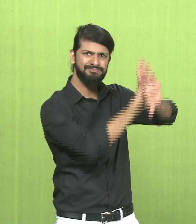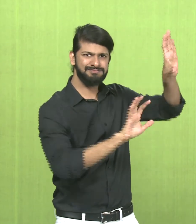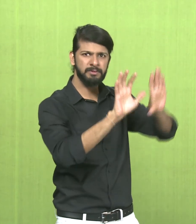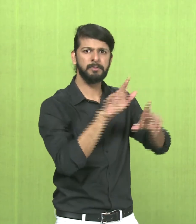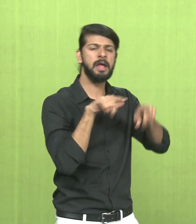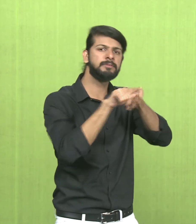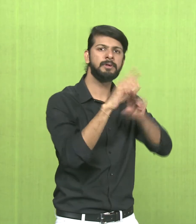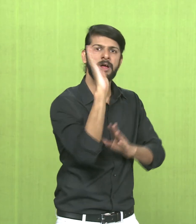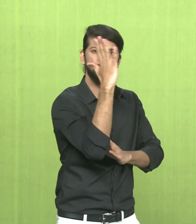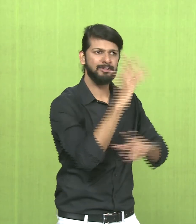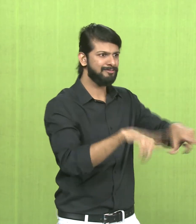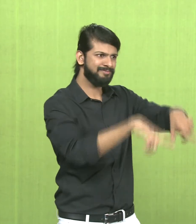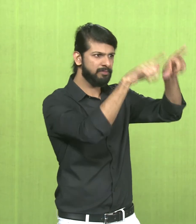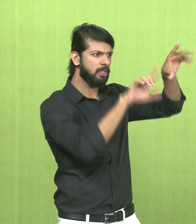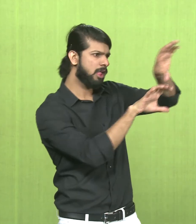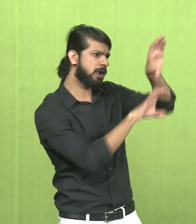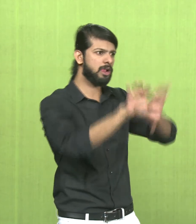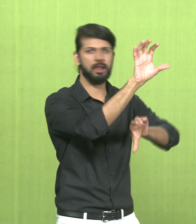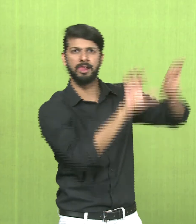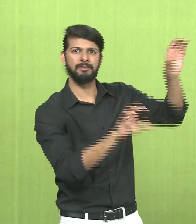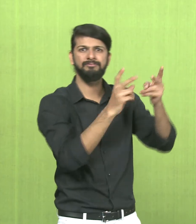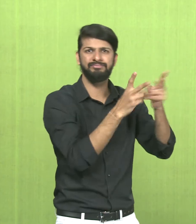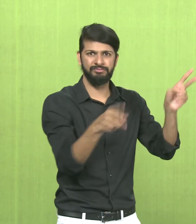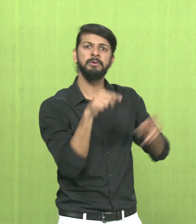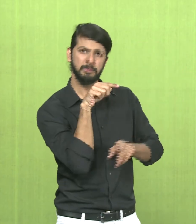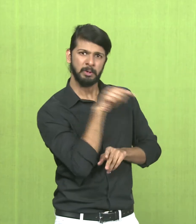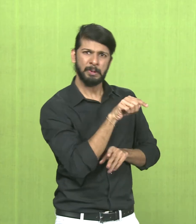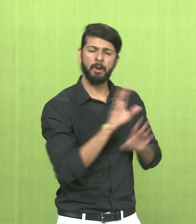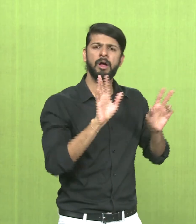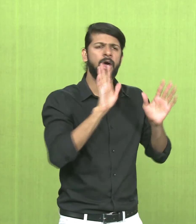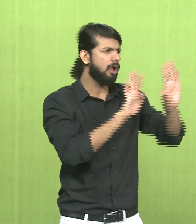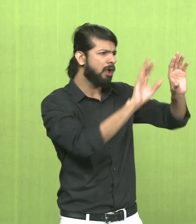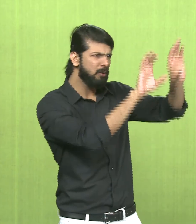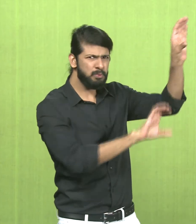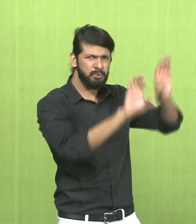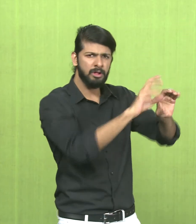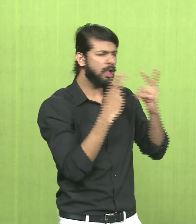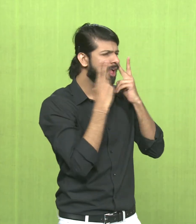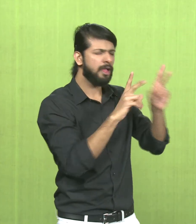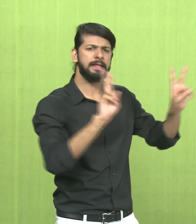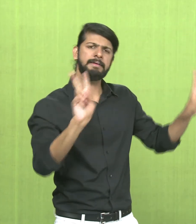Pablo Picasso used Cubism, where you analyze and break